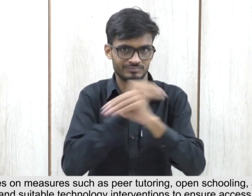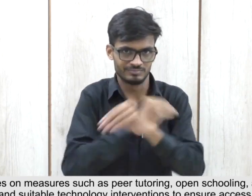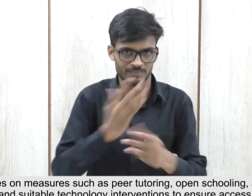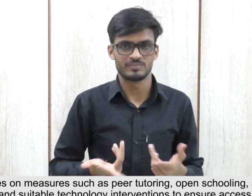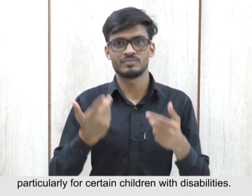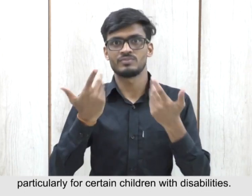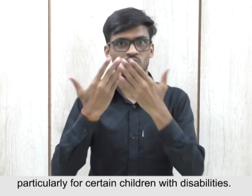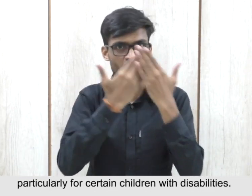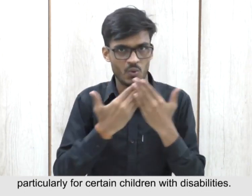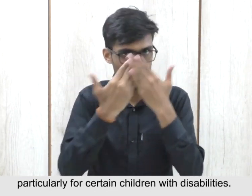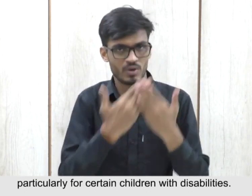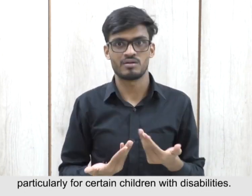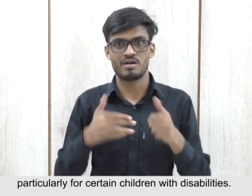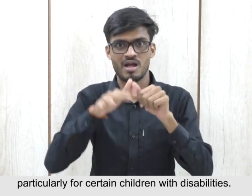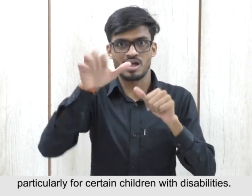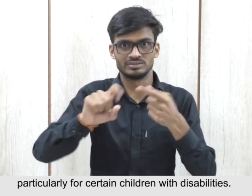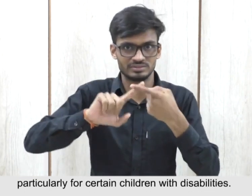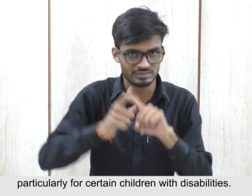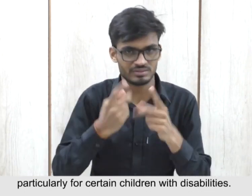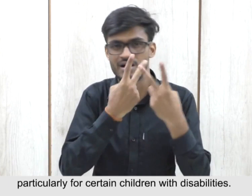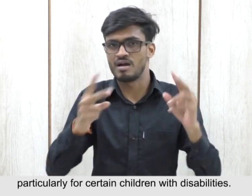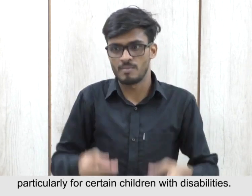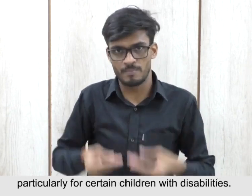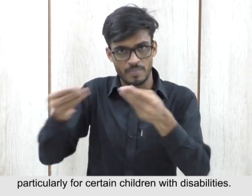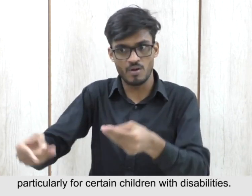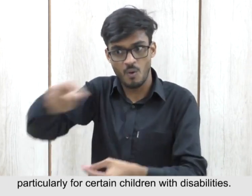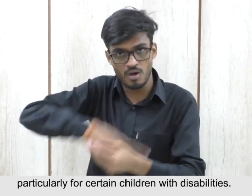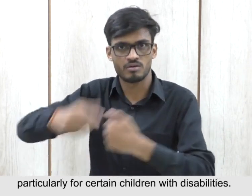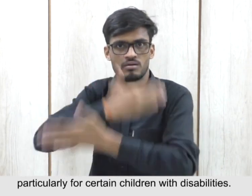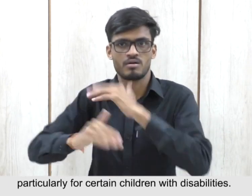education, particularly for certain children with disabilities.